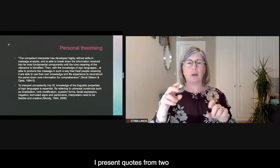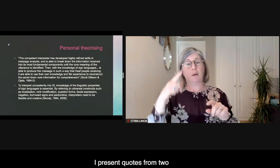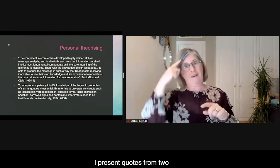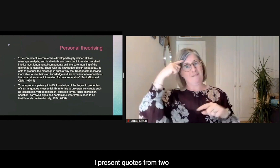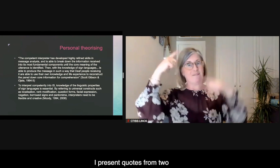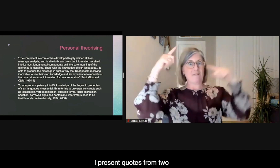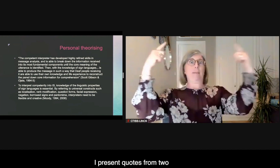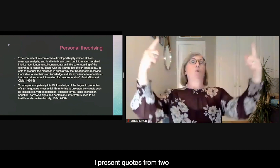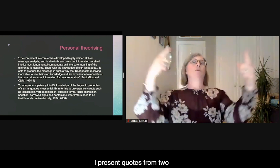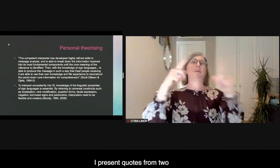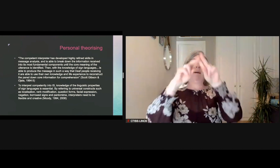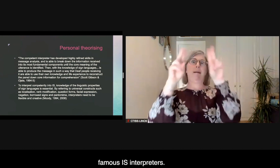famous IS interpreters.